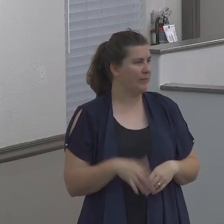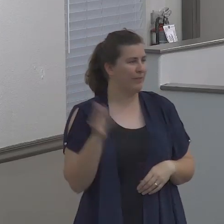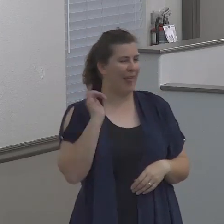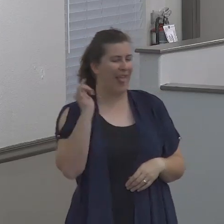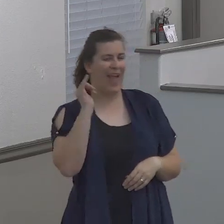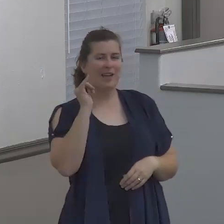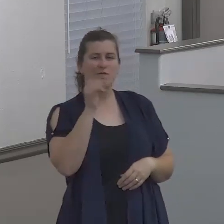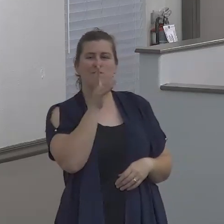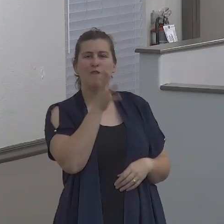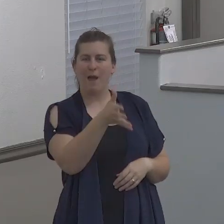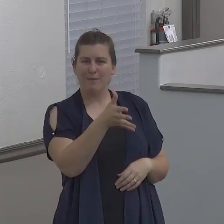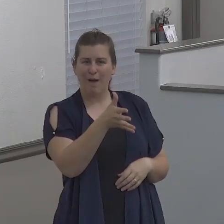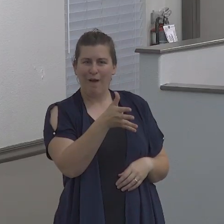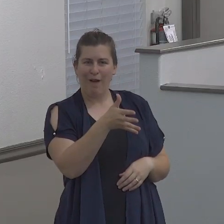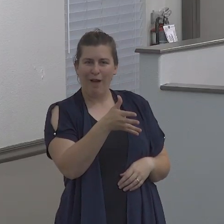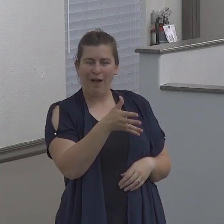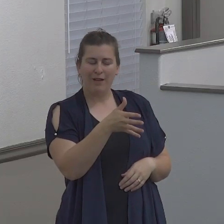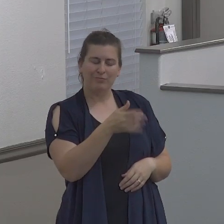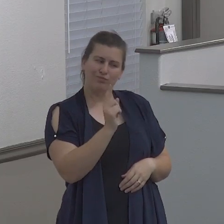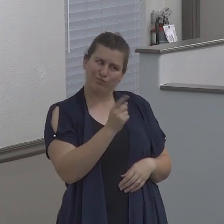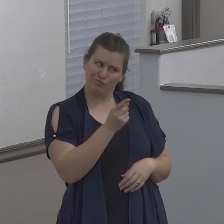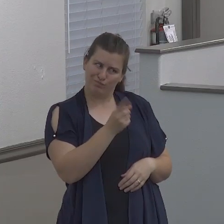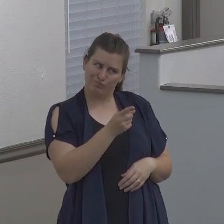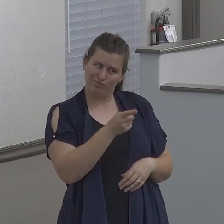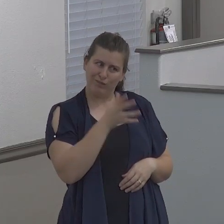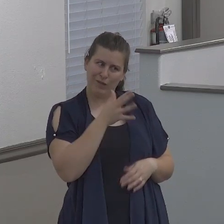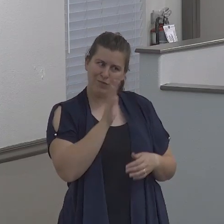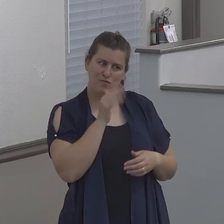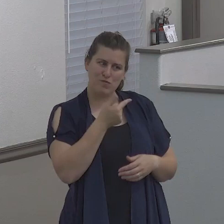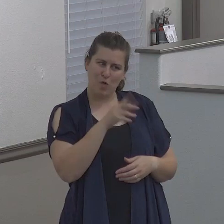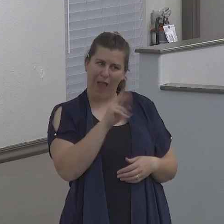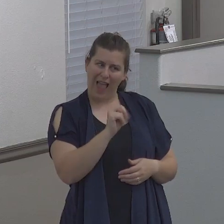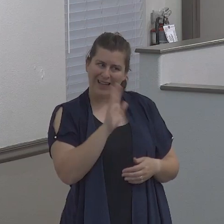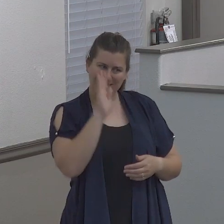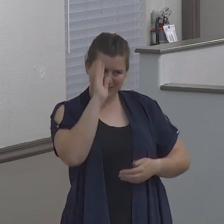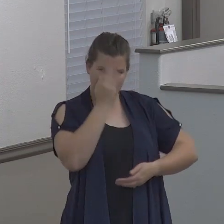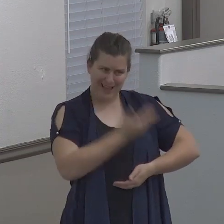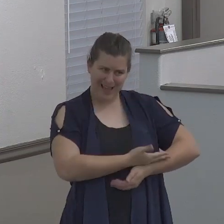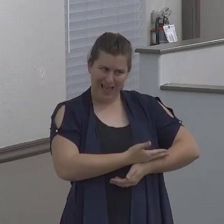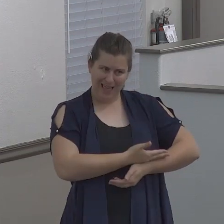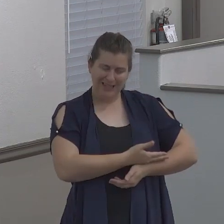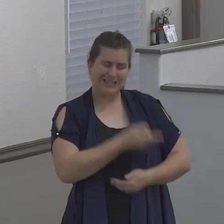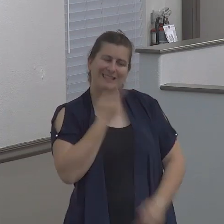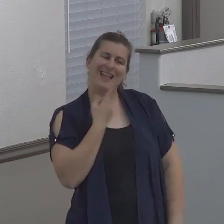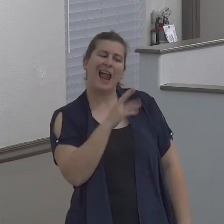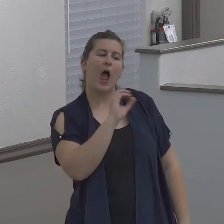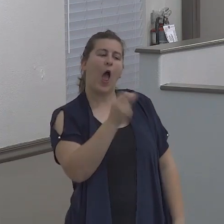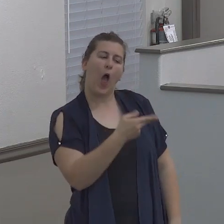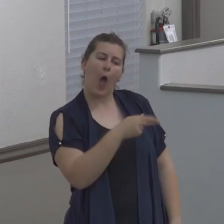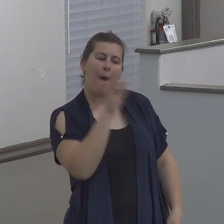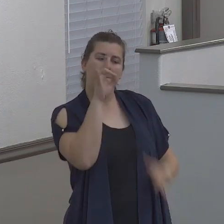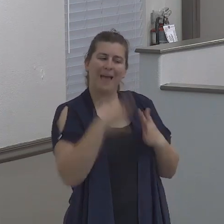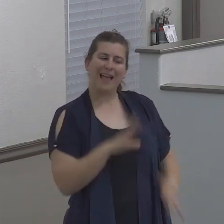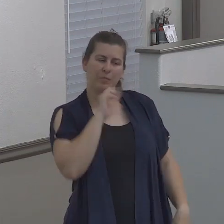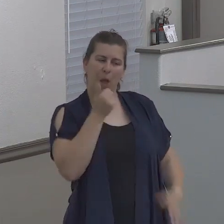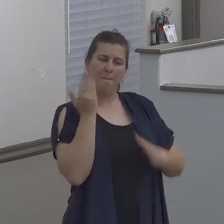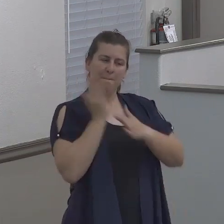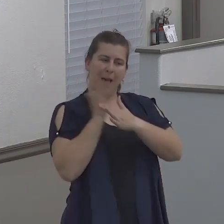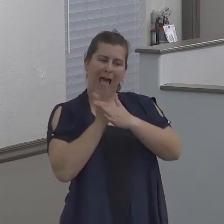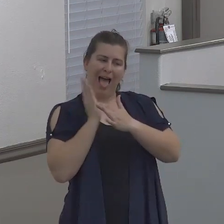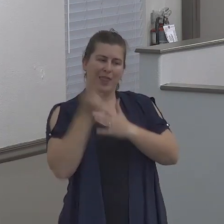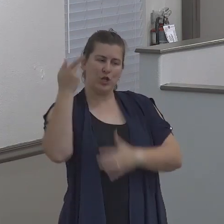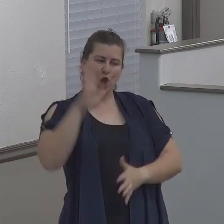at me like any grandma would look at an impotent grandchild that didn't know too much, and she'd say, oh,